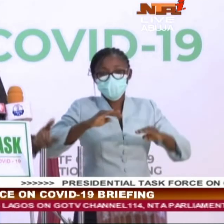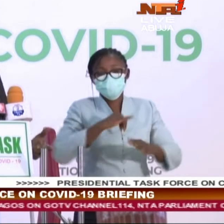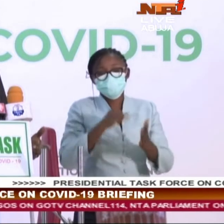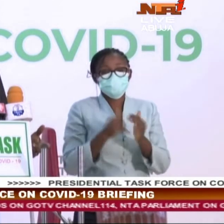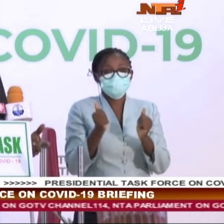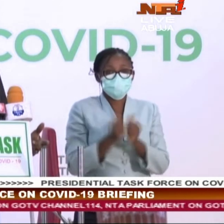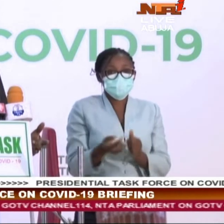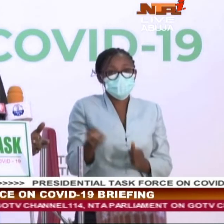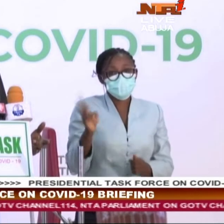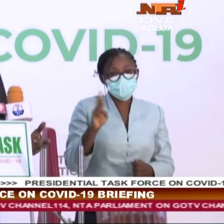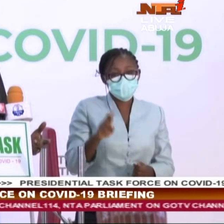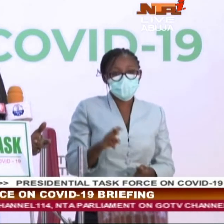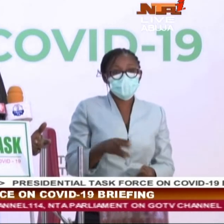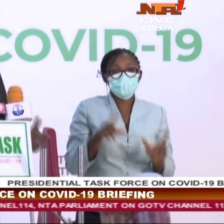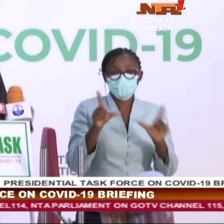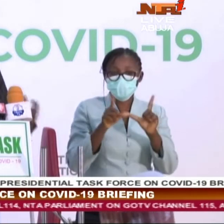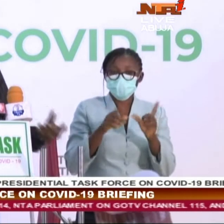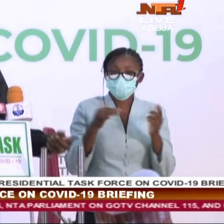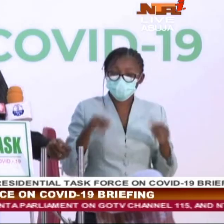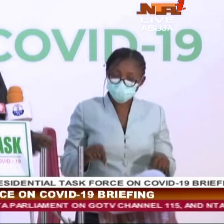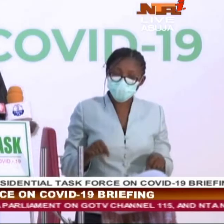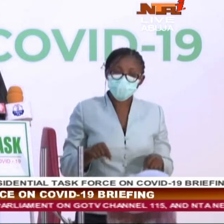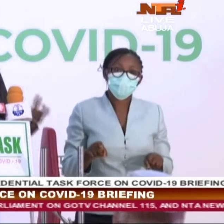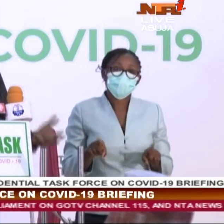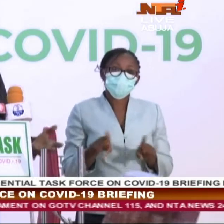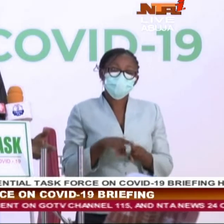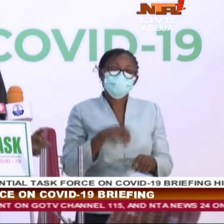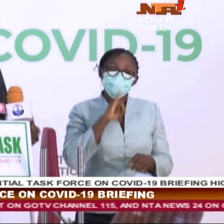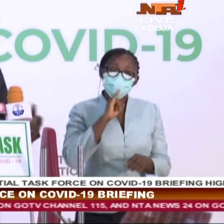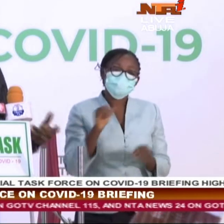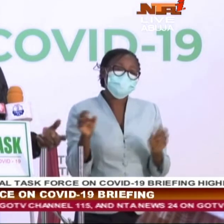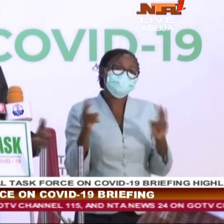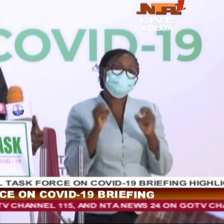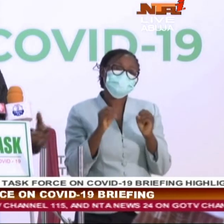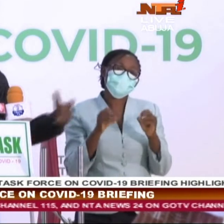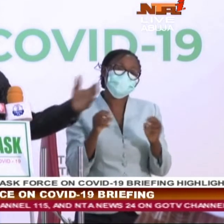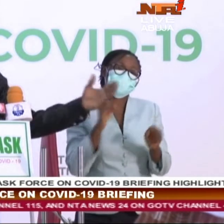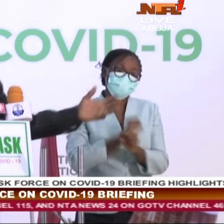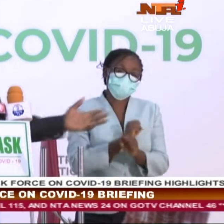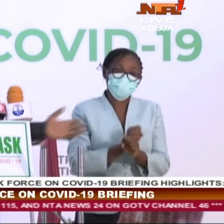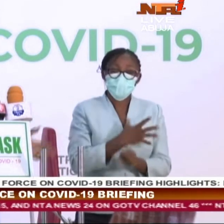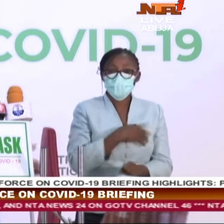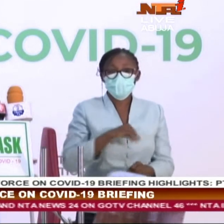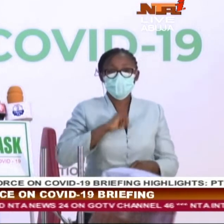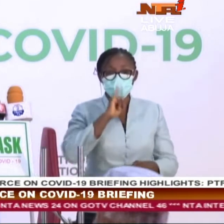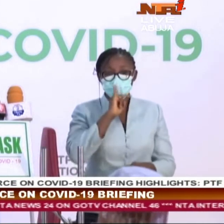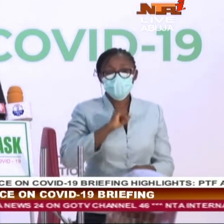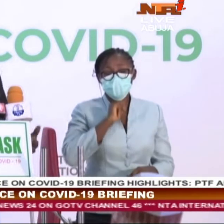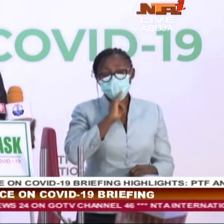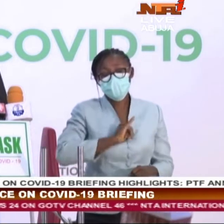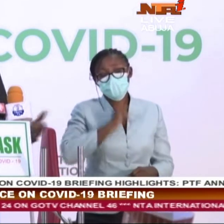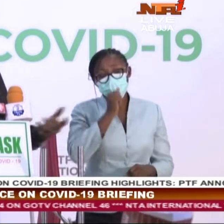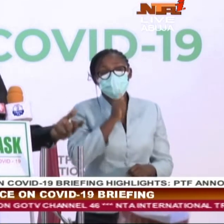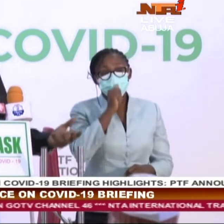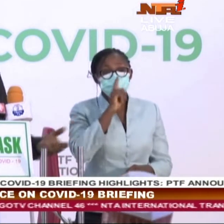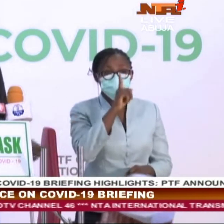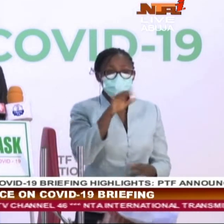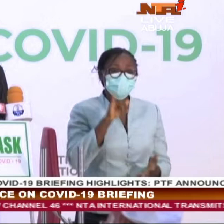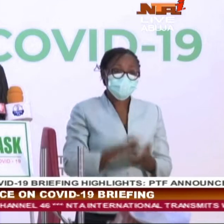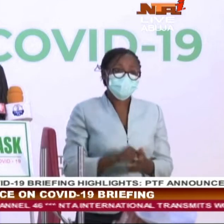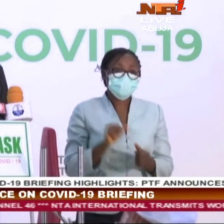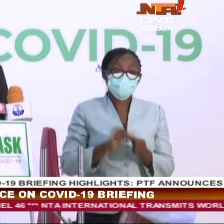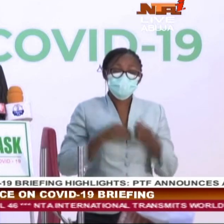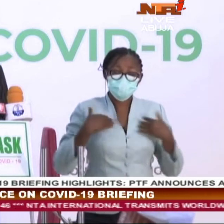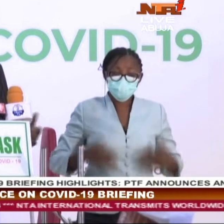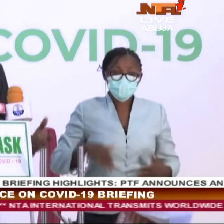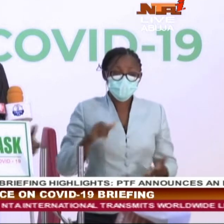getting infected. So it's a lot of work, and I can assure you that all the gentlemen and the ladies that you see on this side